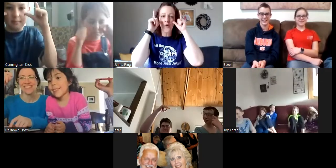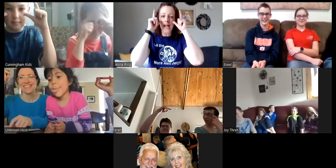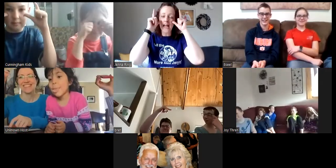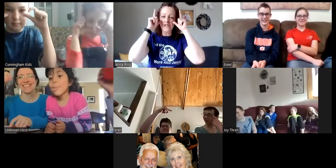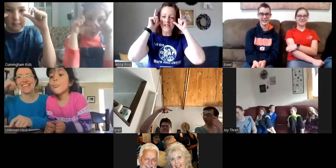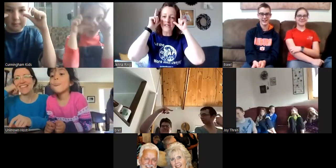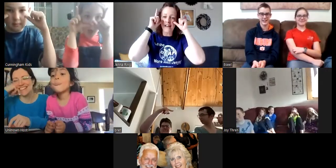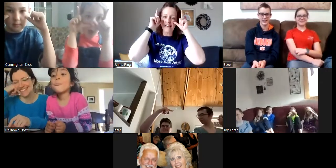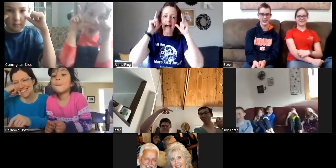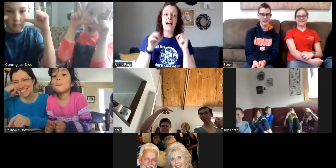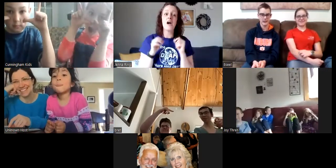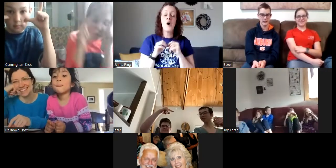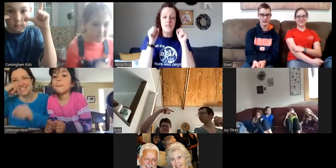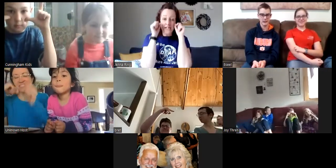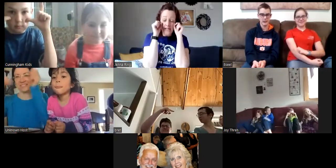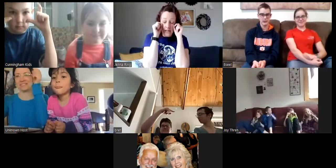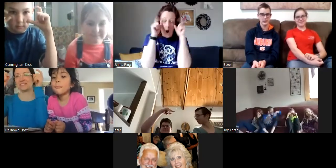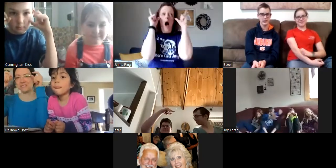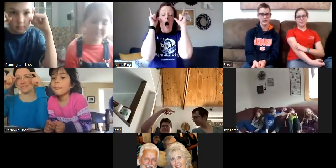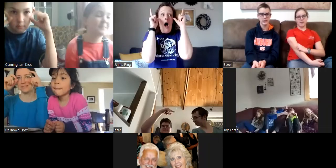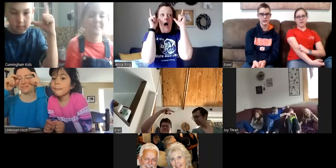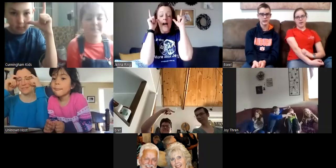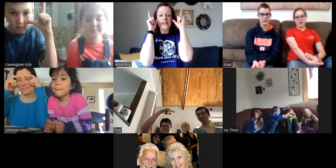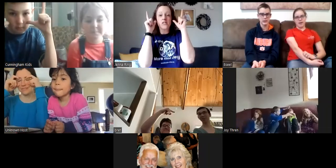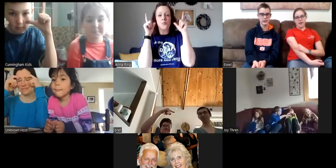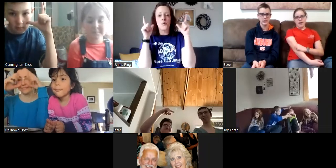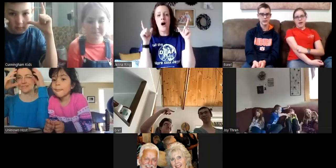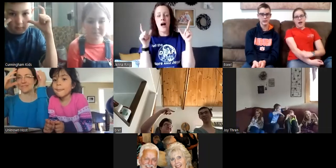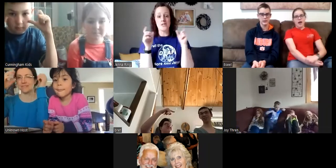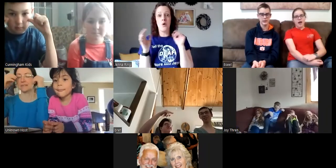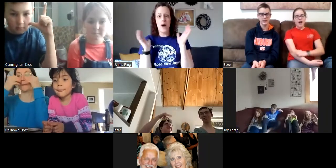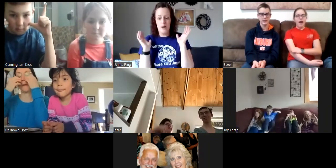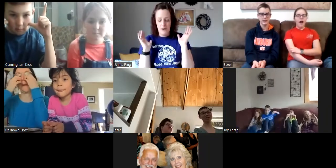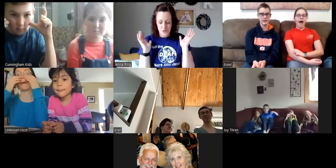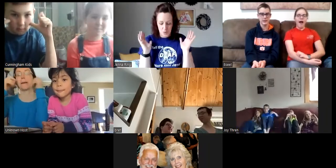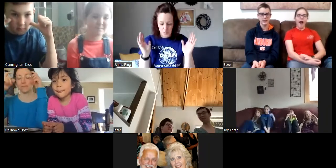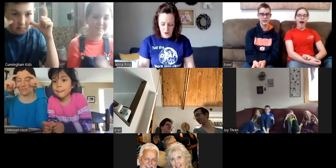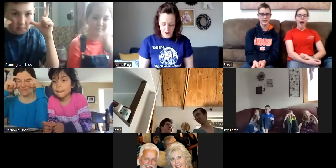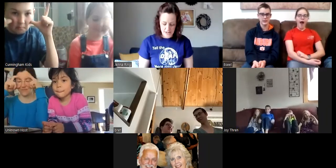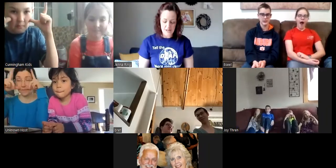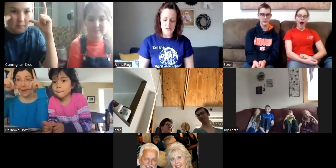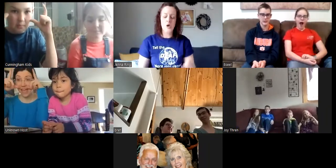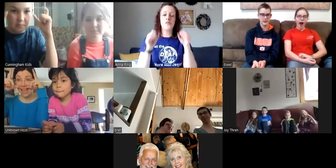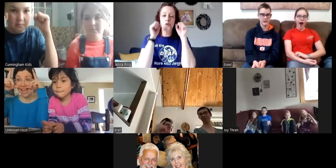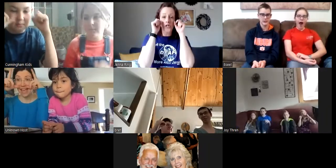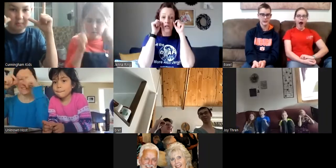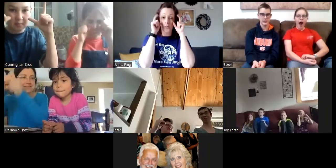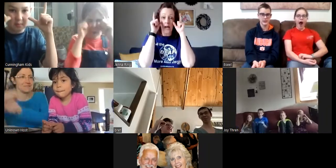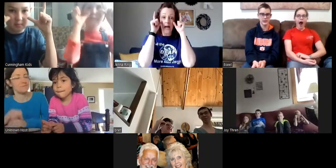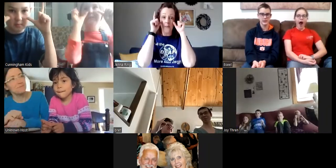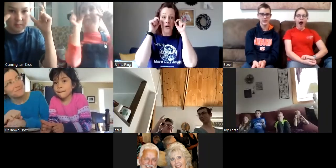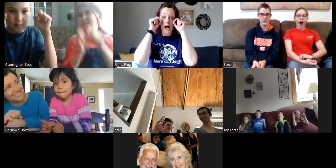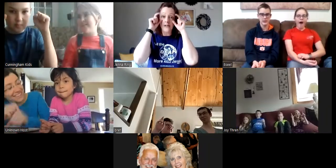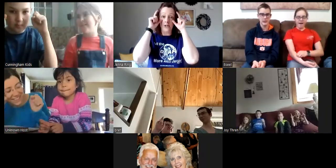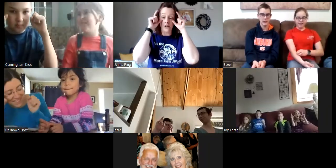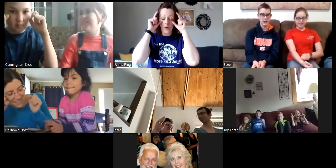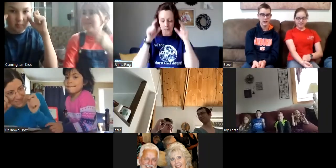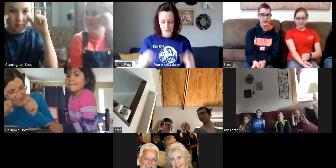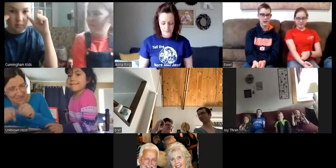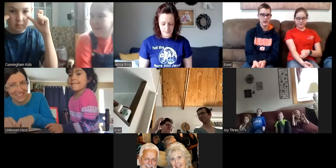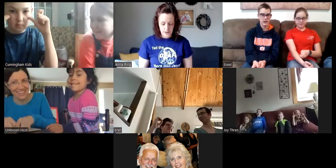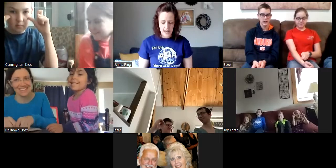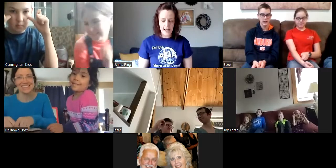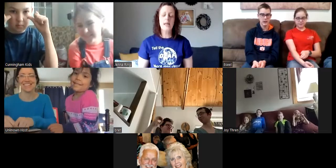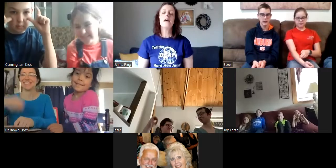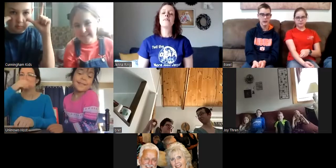but so you wake up just like that. This is that's surprise. Oh, wow, I'm surprised. So if you're just going to wake up, your eyes are going to